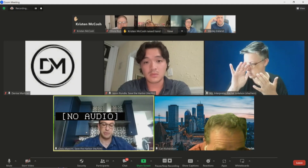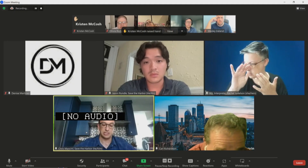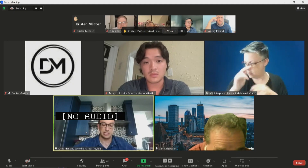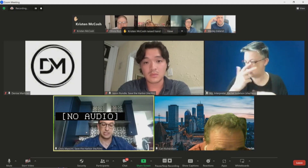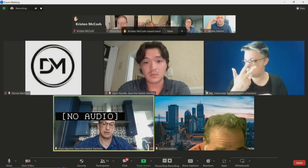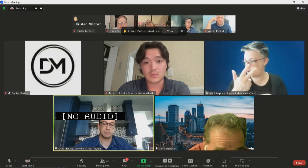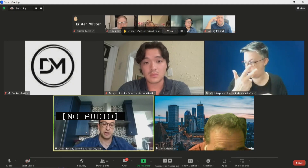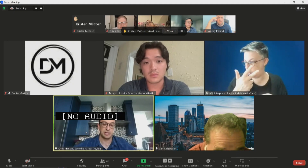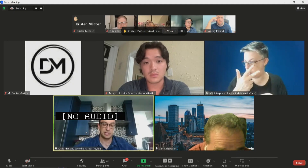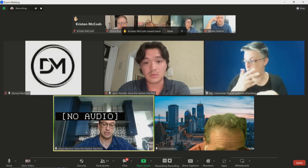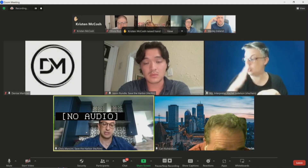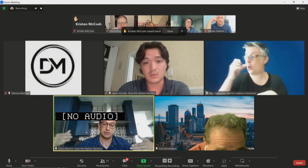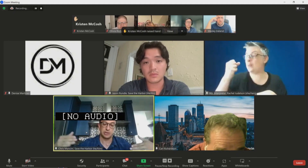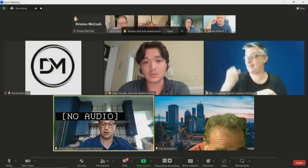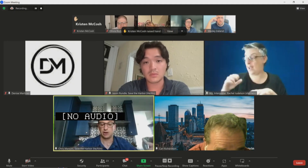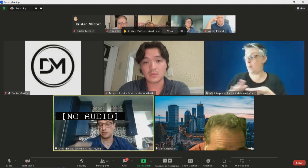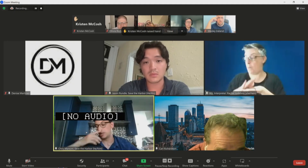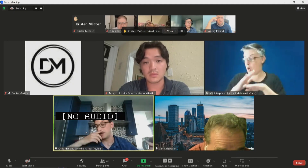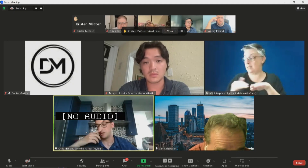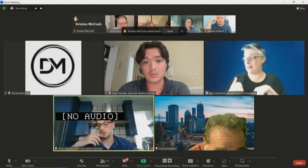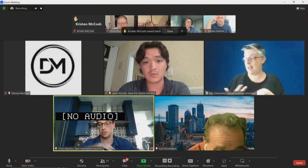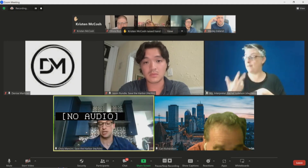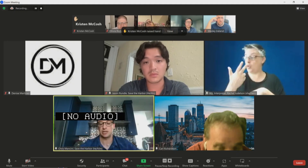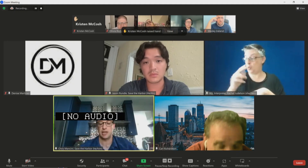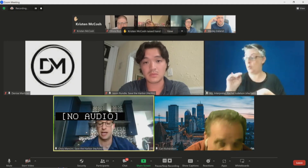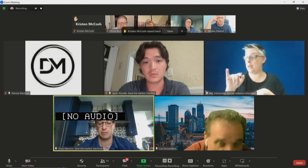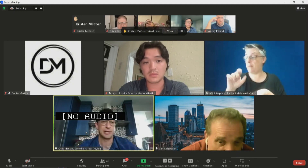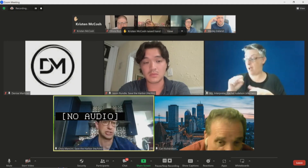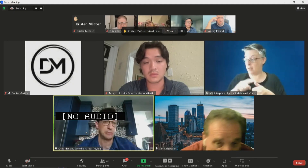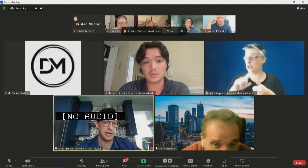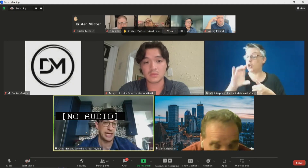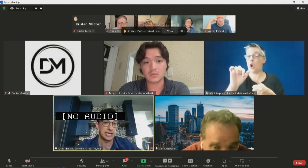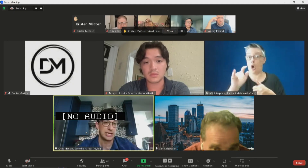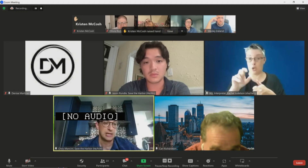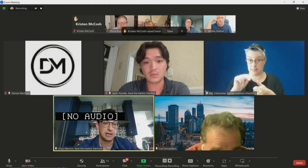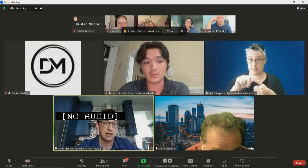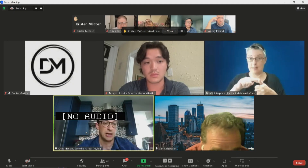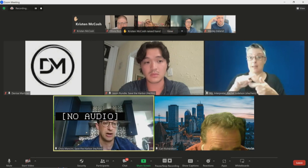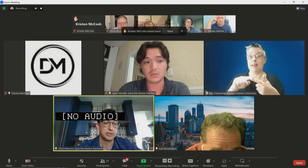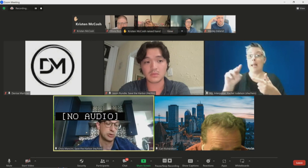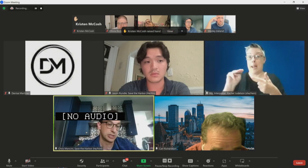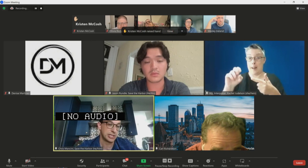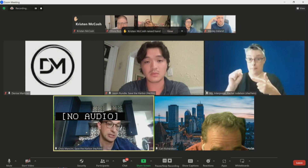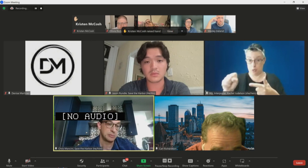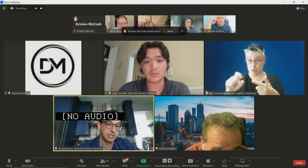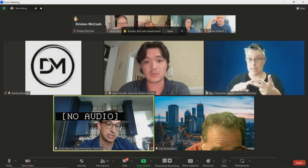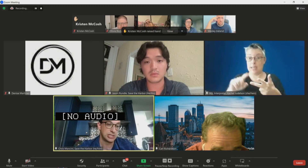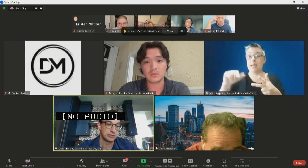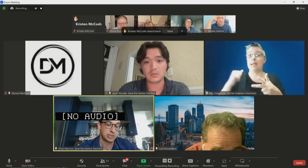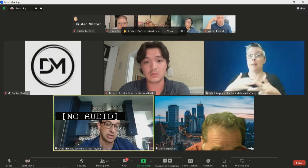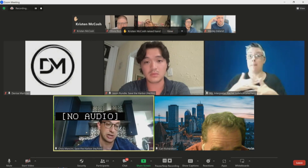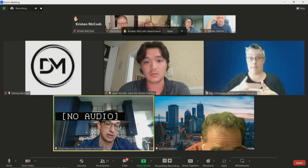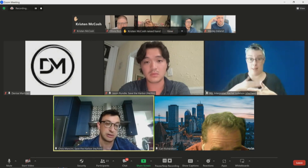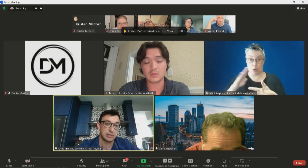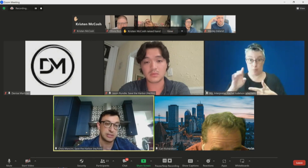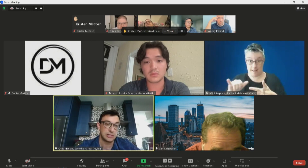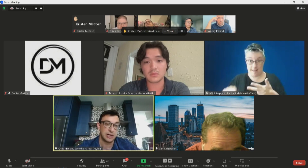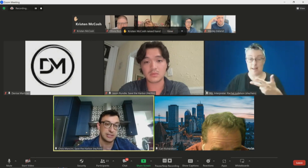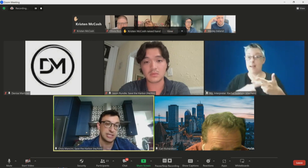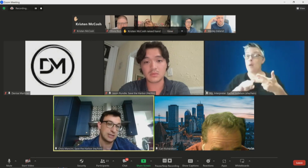3 miles of beach in South Boston, including Carson, M Street, and Pleasure Bay, all the Dorchester beaches, which